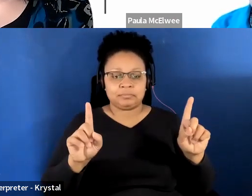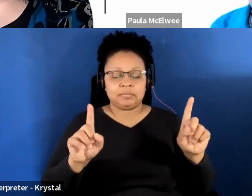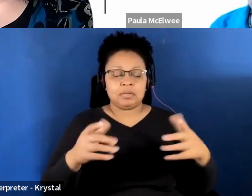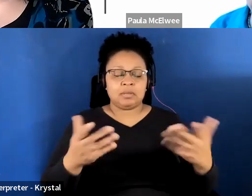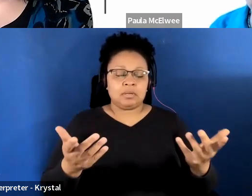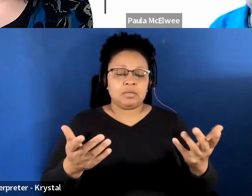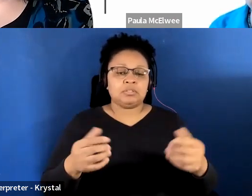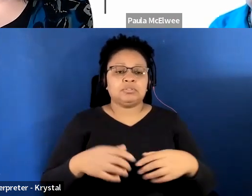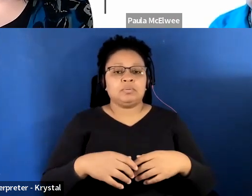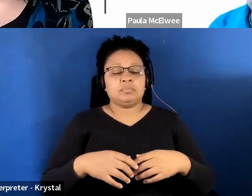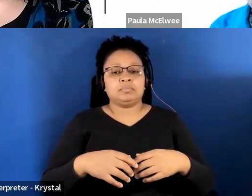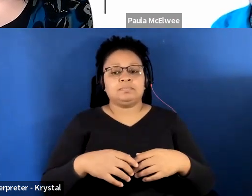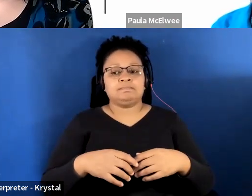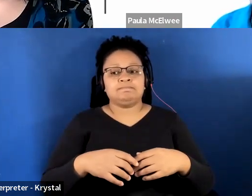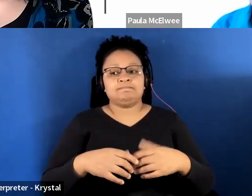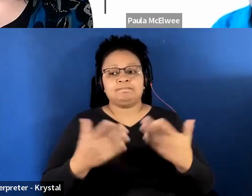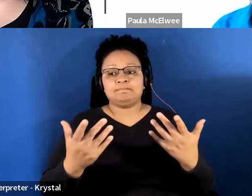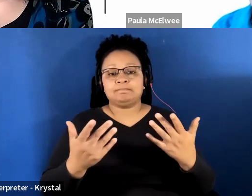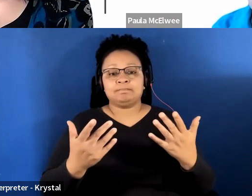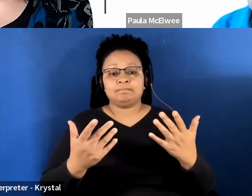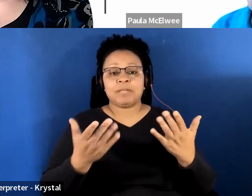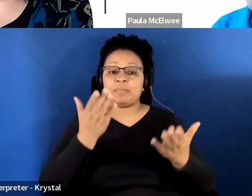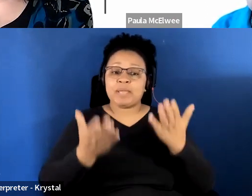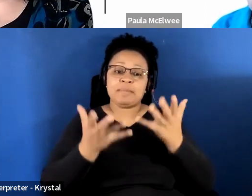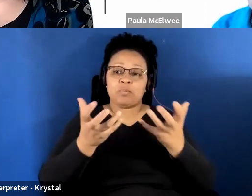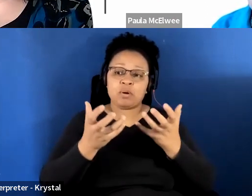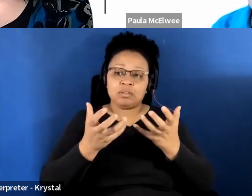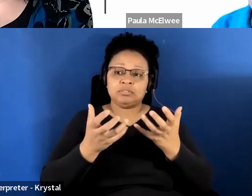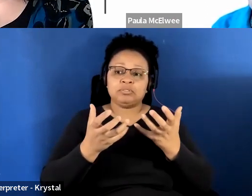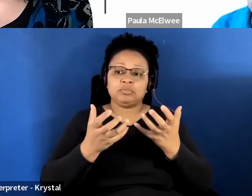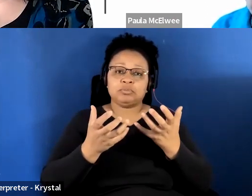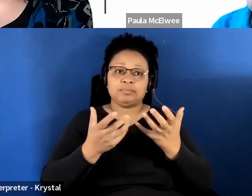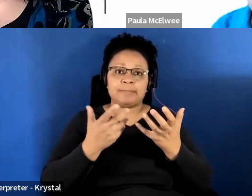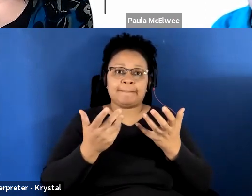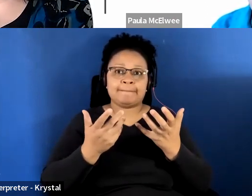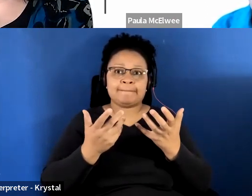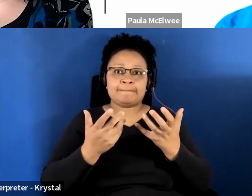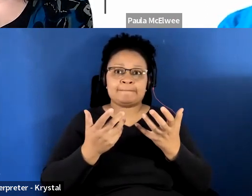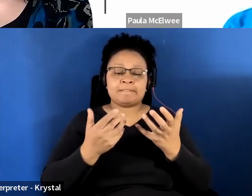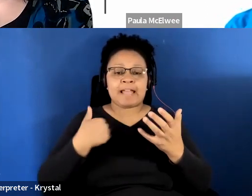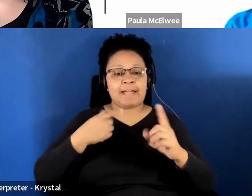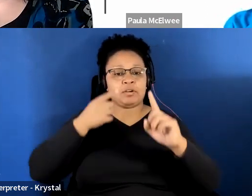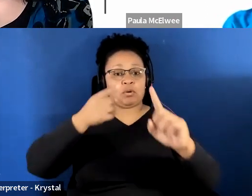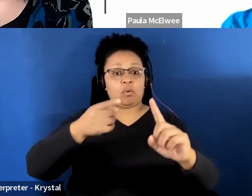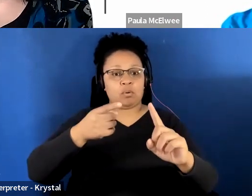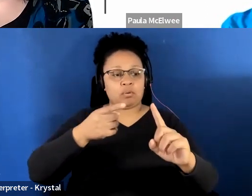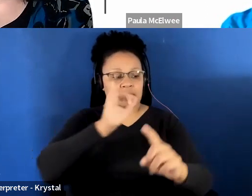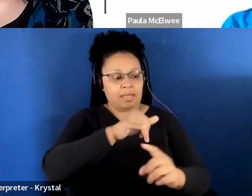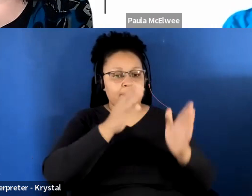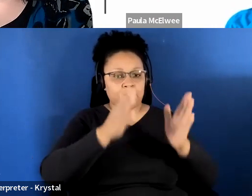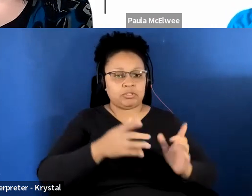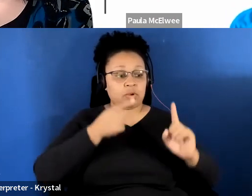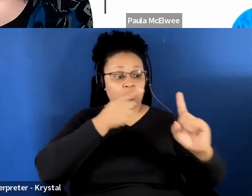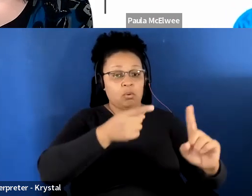certainly something that at some point you may want to have a goal with that person